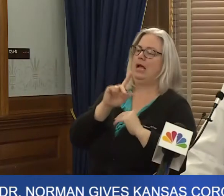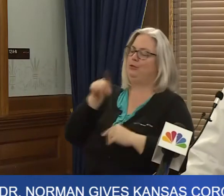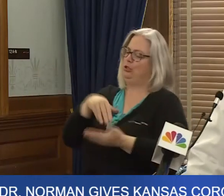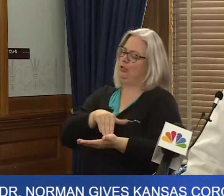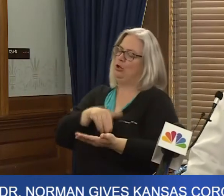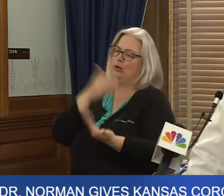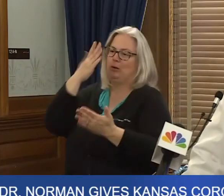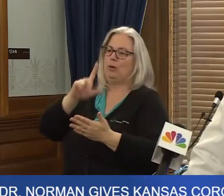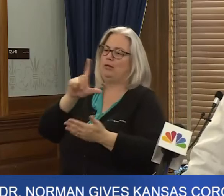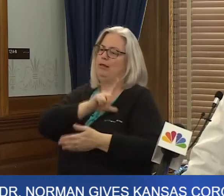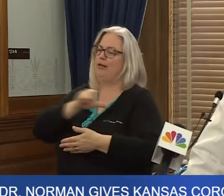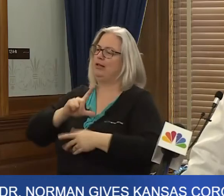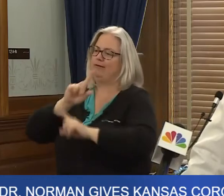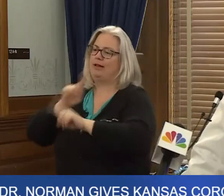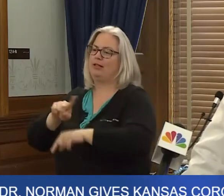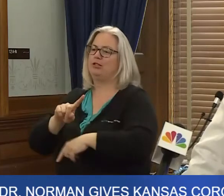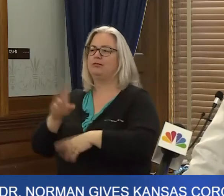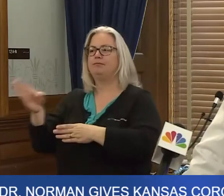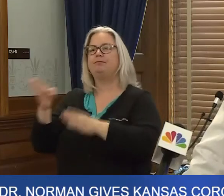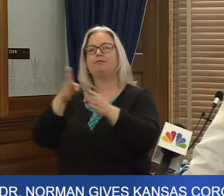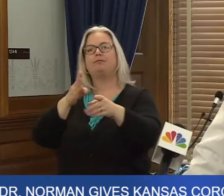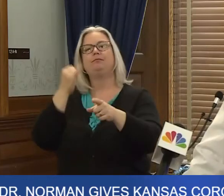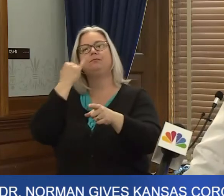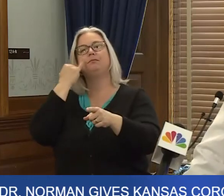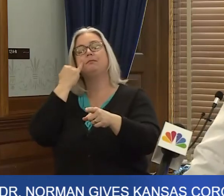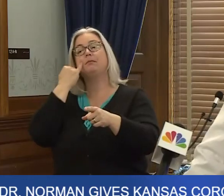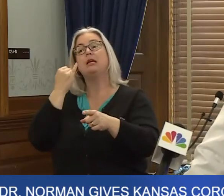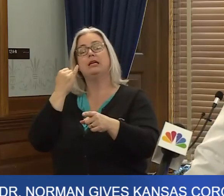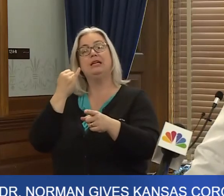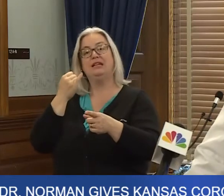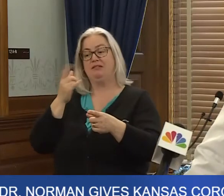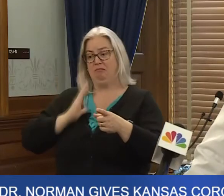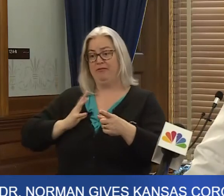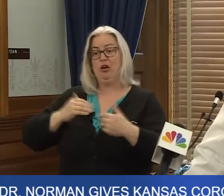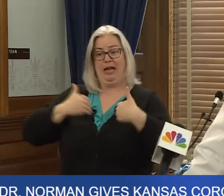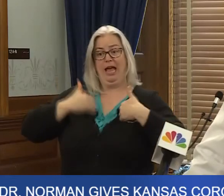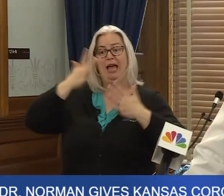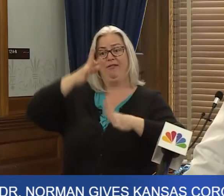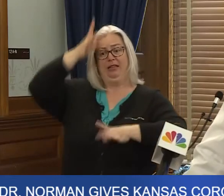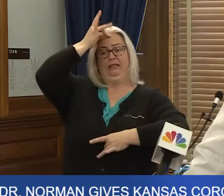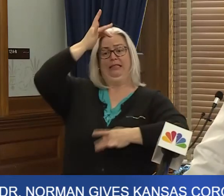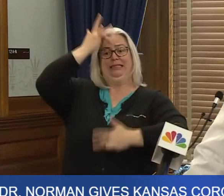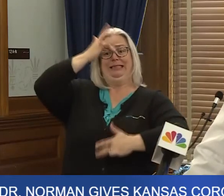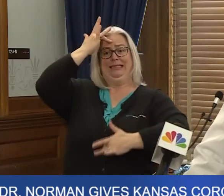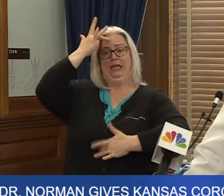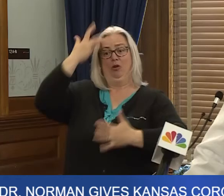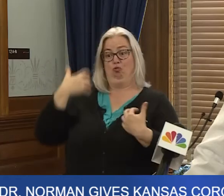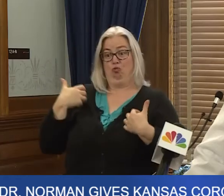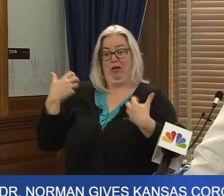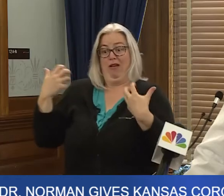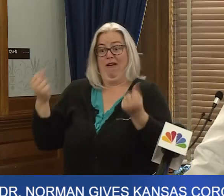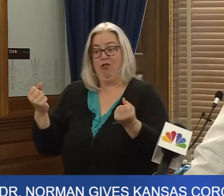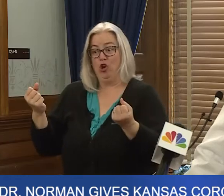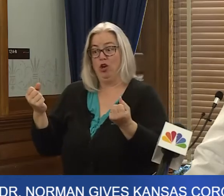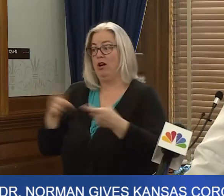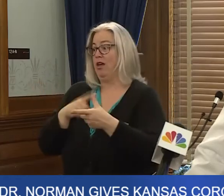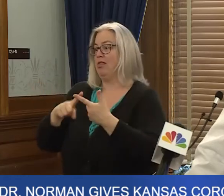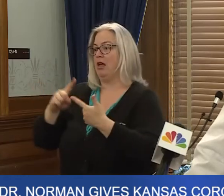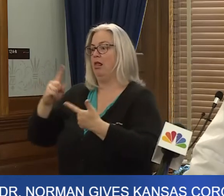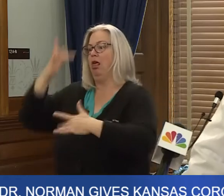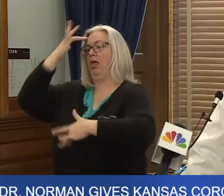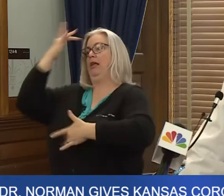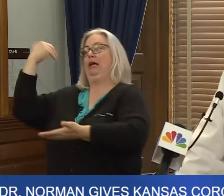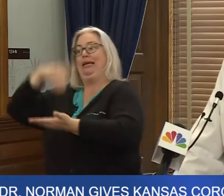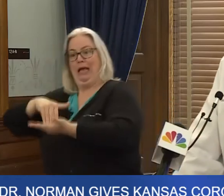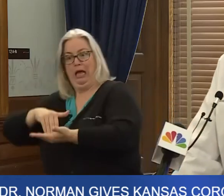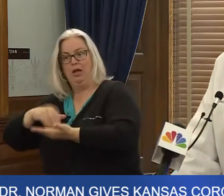legal question. Can you get the virus, then recover from it, then can you get it again, or once you got it one time, you're done? Yeah,